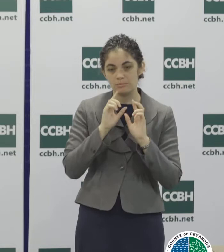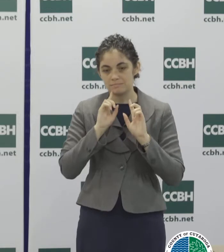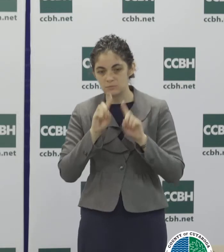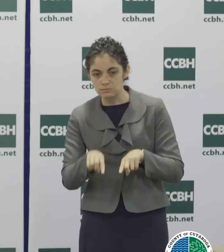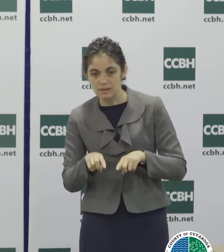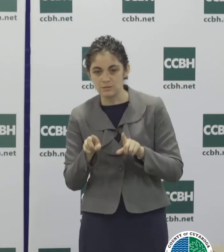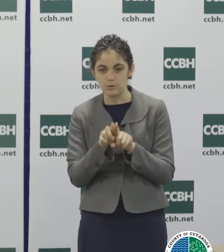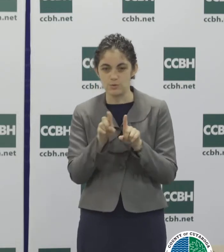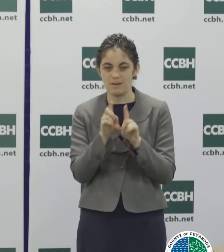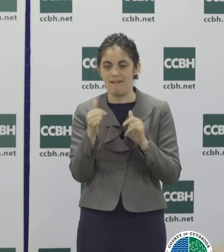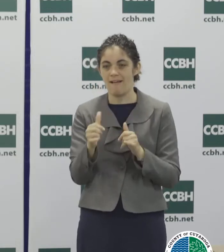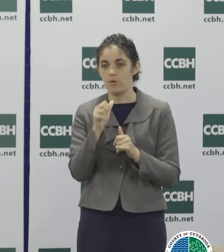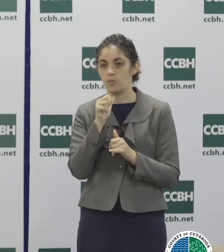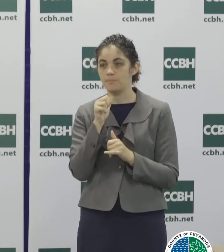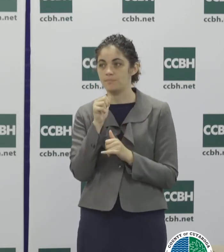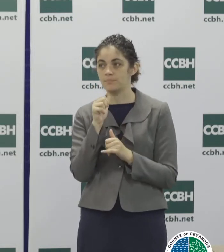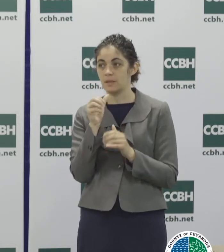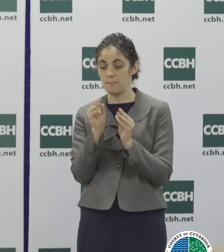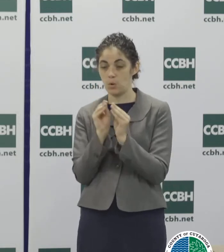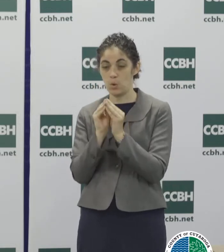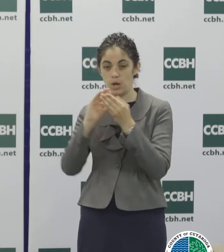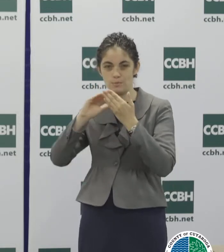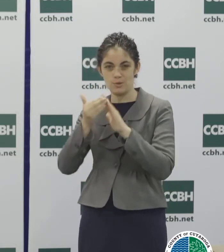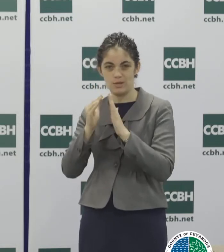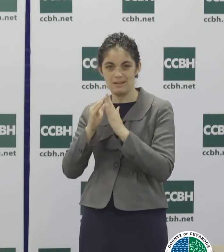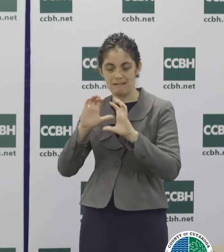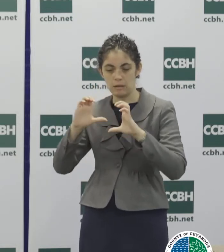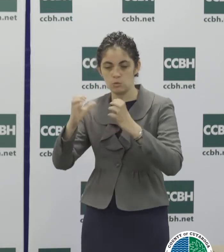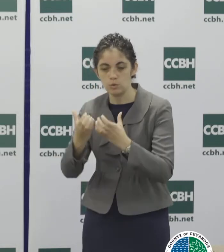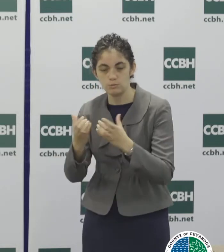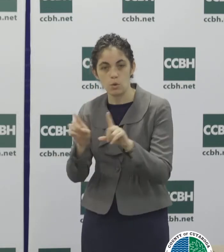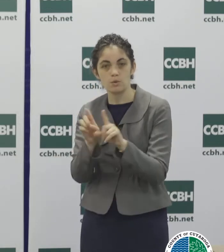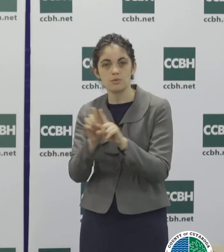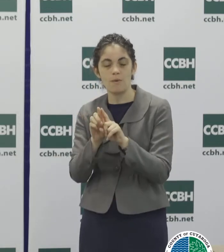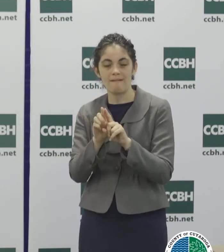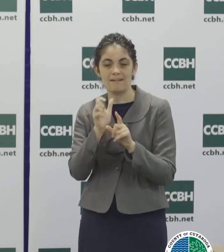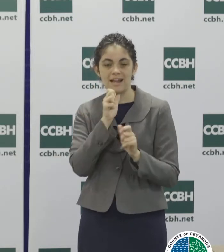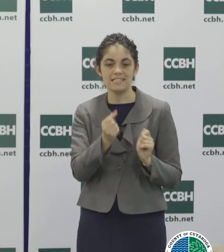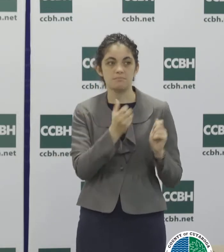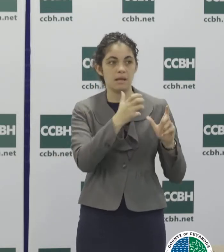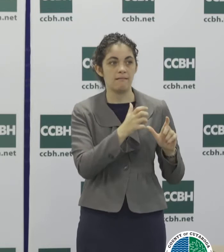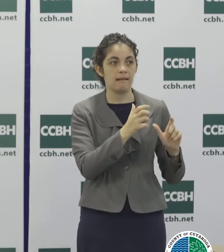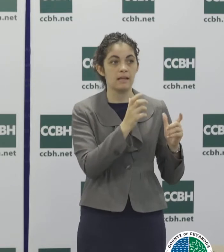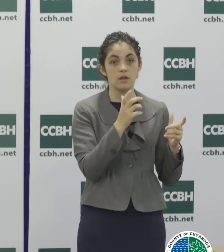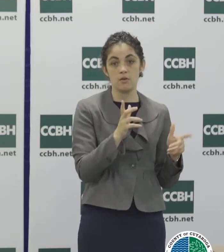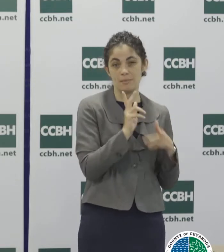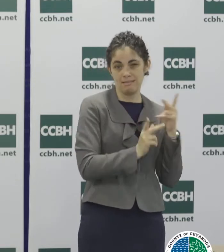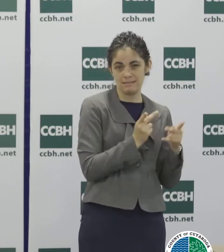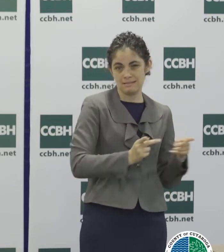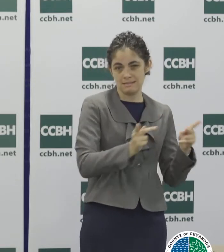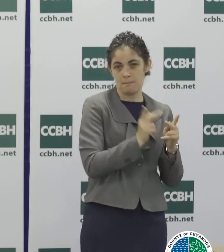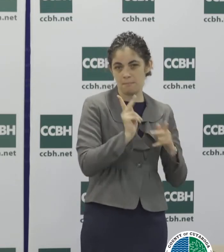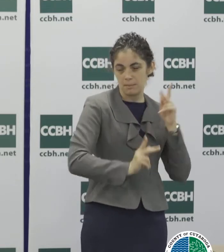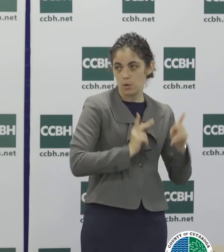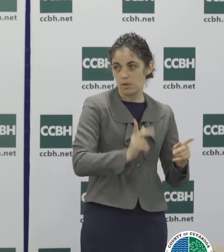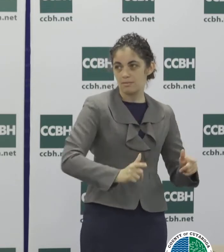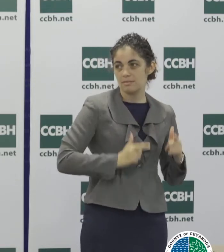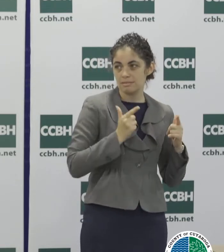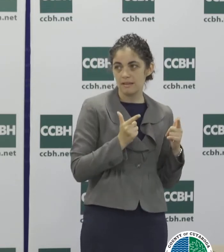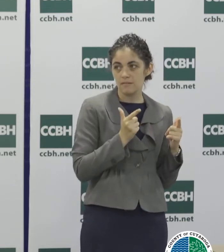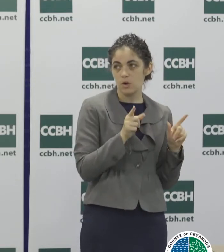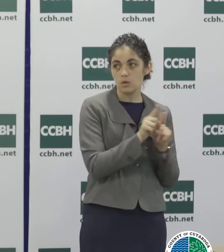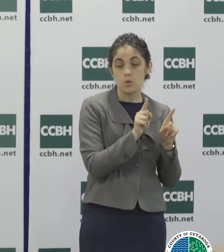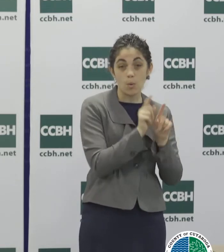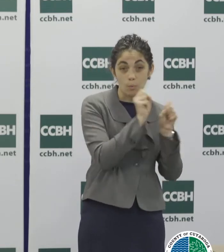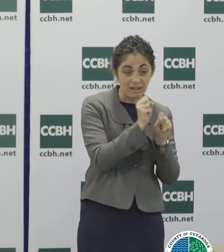strategy to reflect more community clusters and less of the congregate facilities we had before. We're still working all